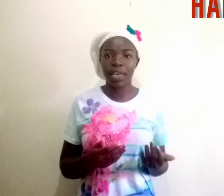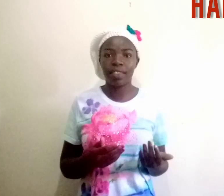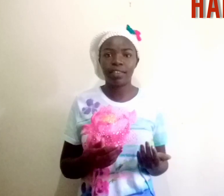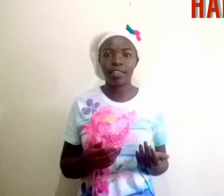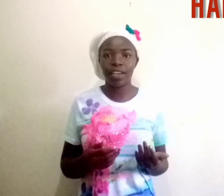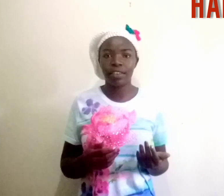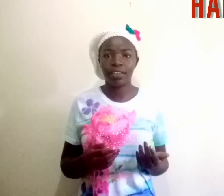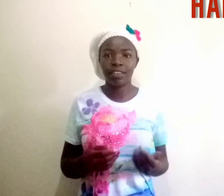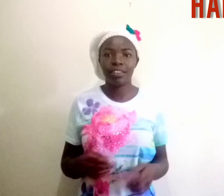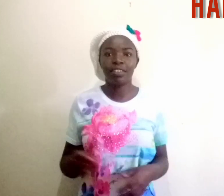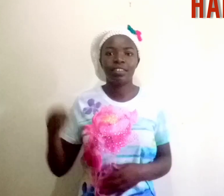the sign.